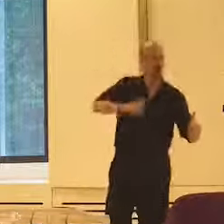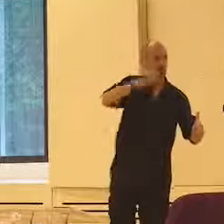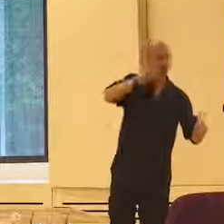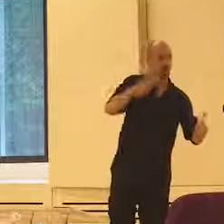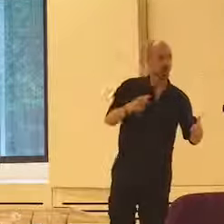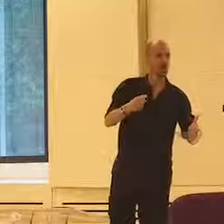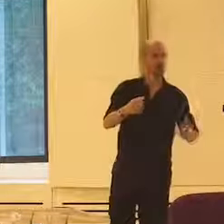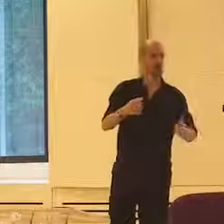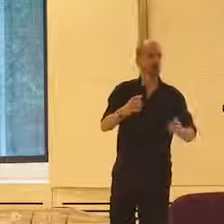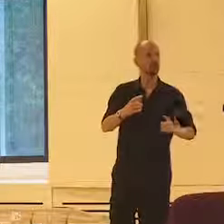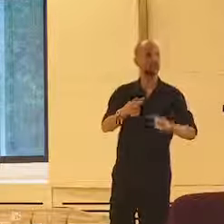complain.